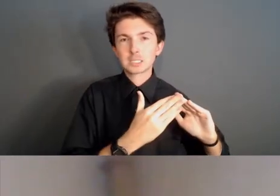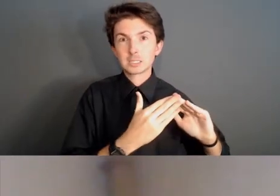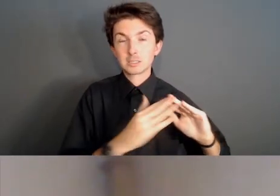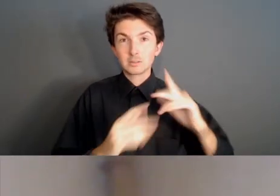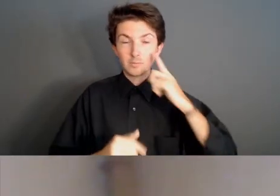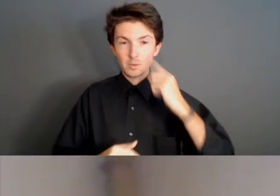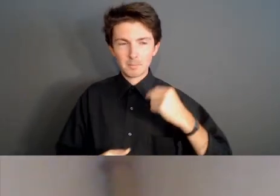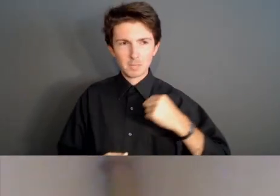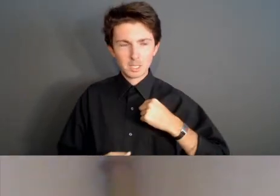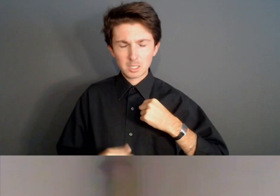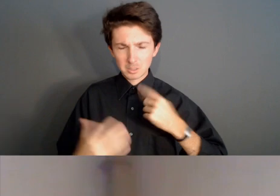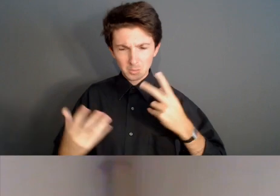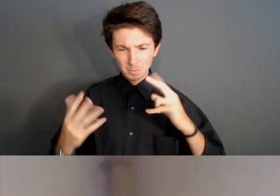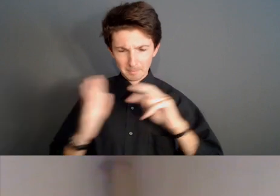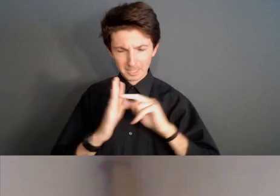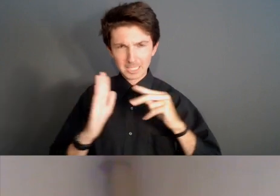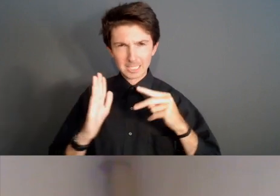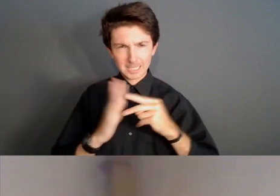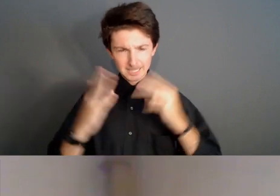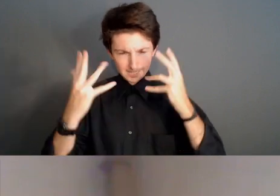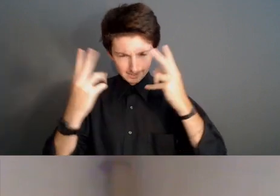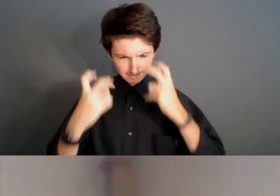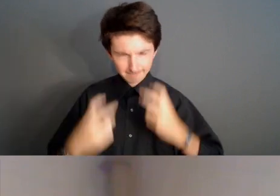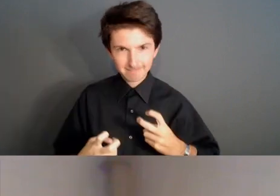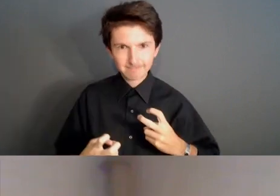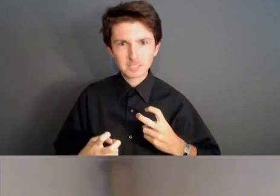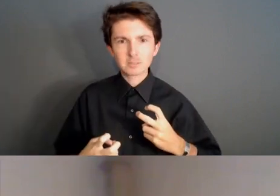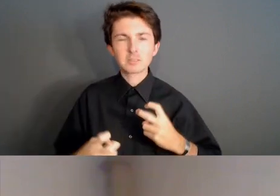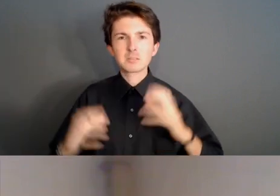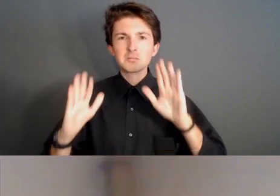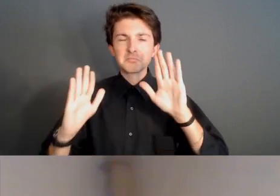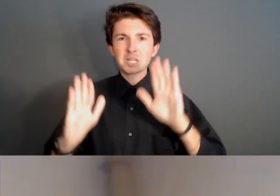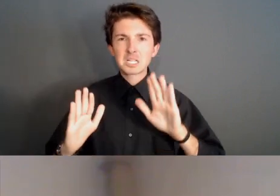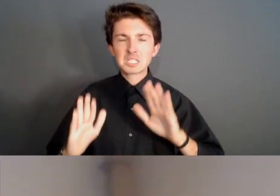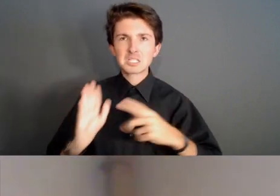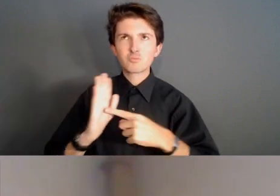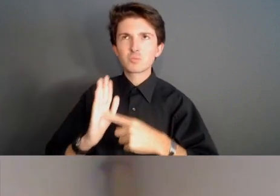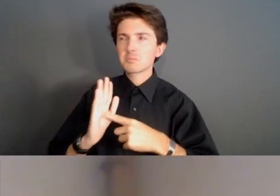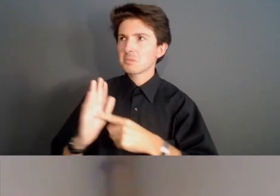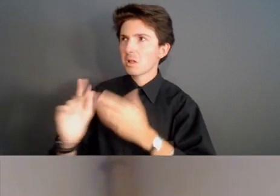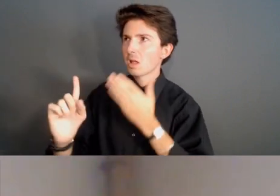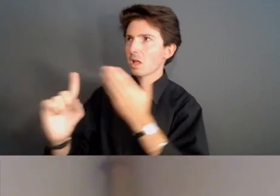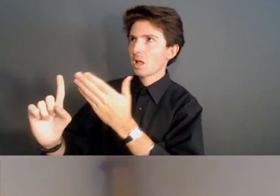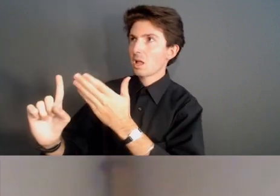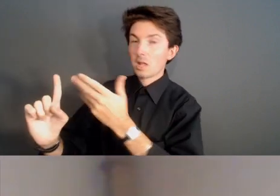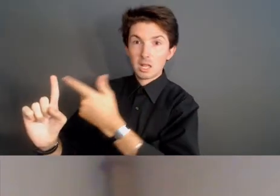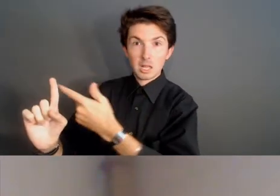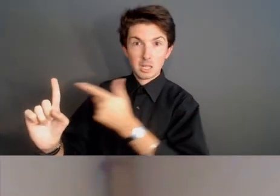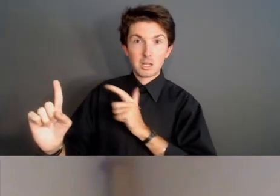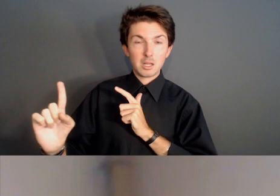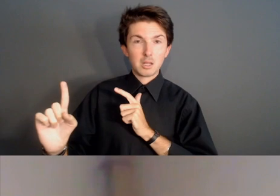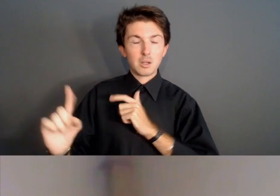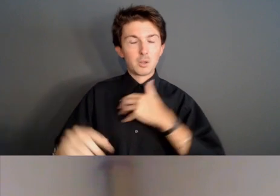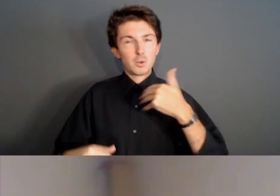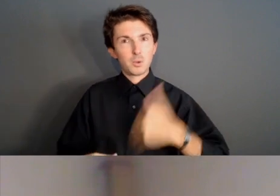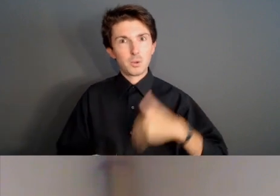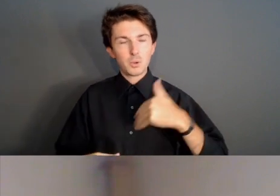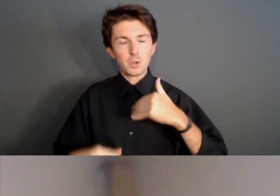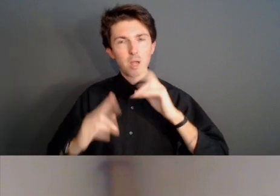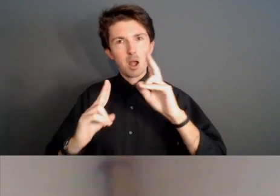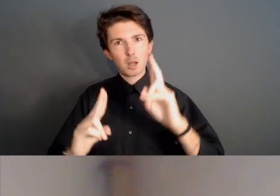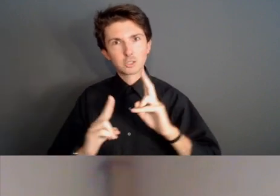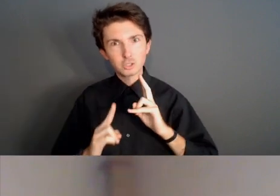RespectAbility apprentice and set an example for the rest of us to follow. I'm honored that the apprentices at